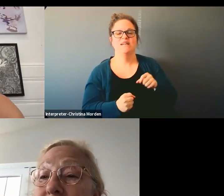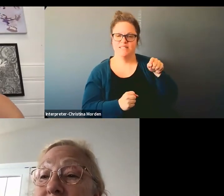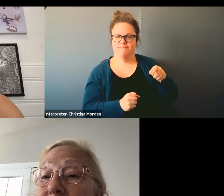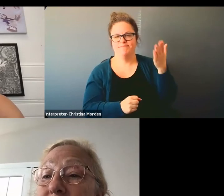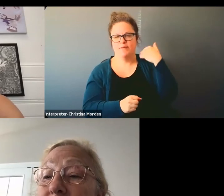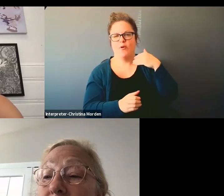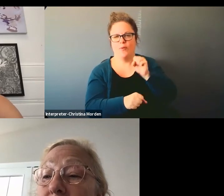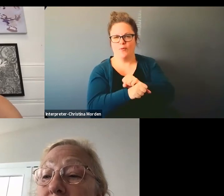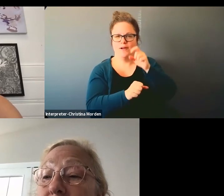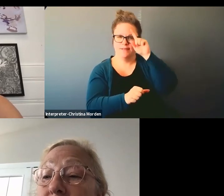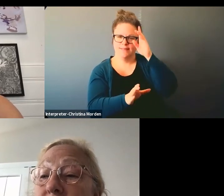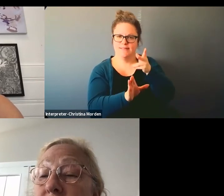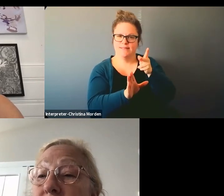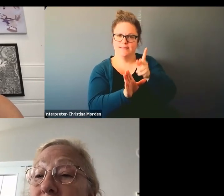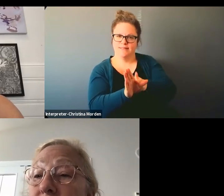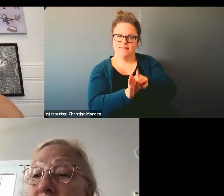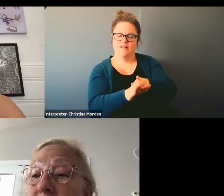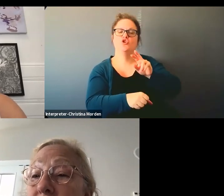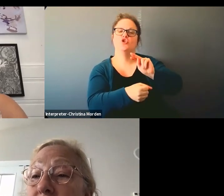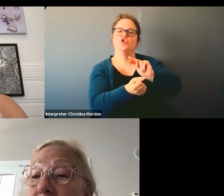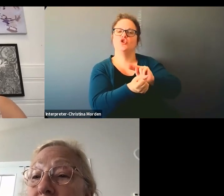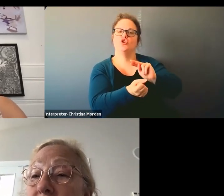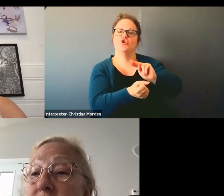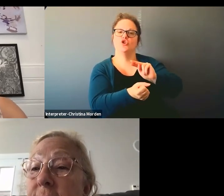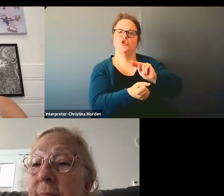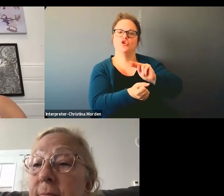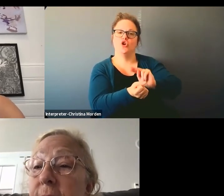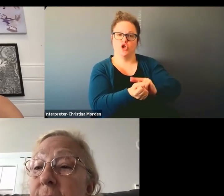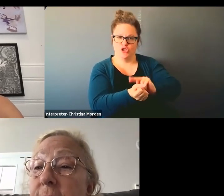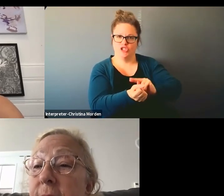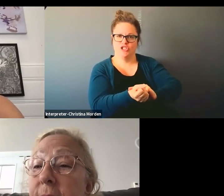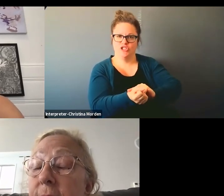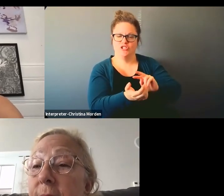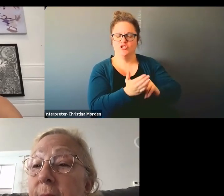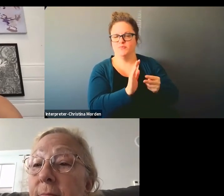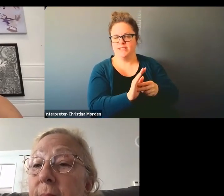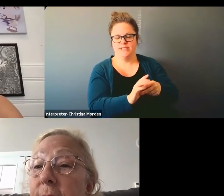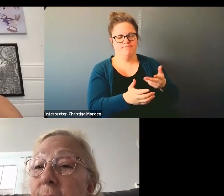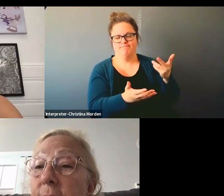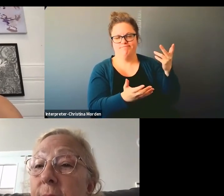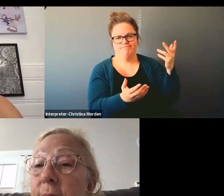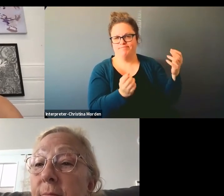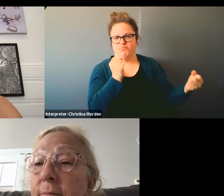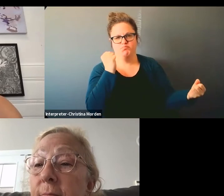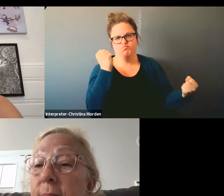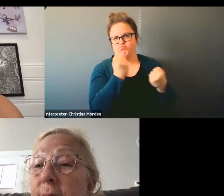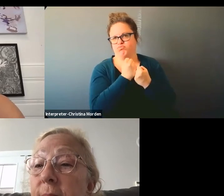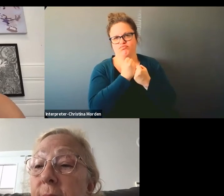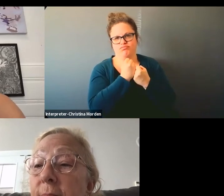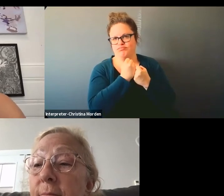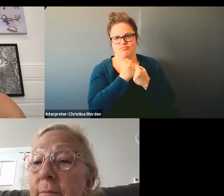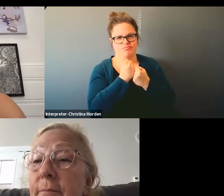nurse. So it was really, really great for me to have that support at home while I was going through my stuff.